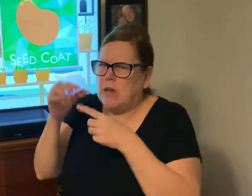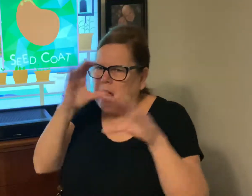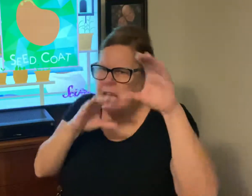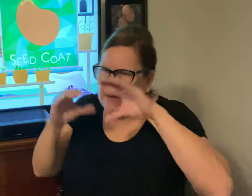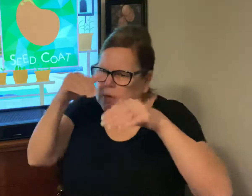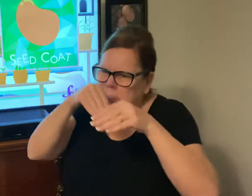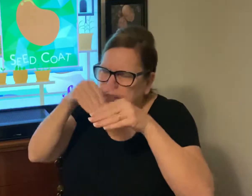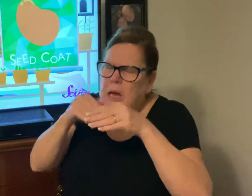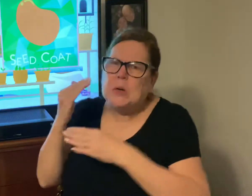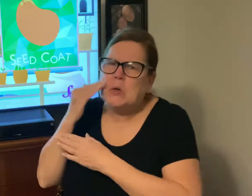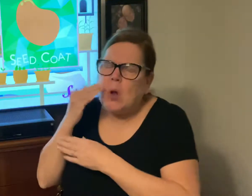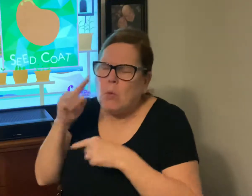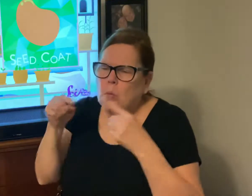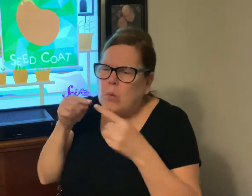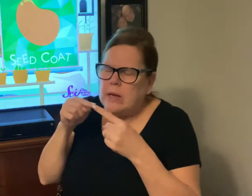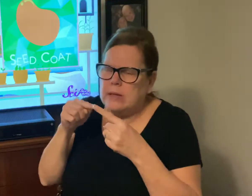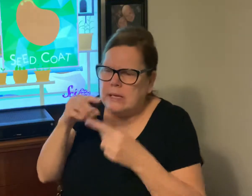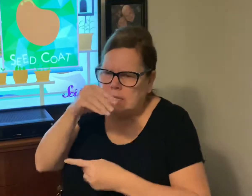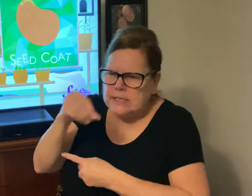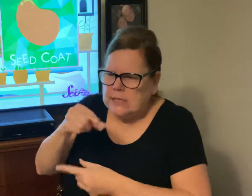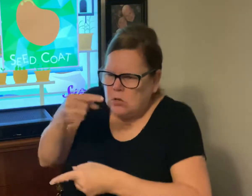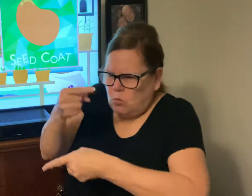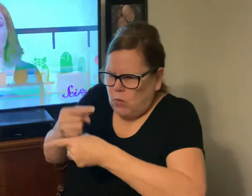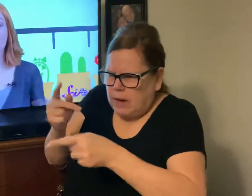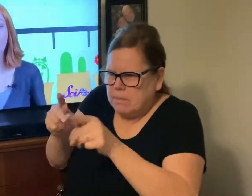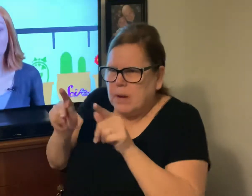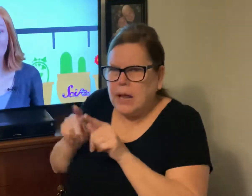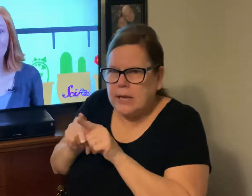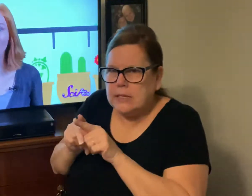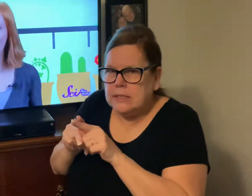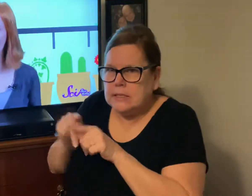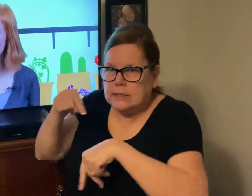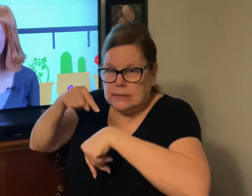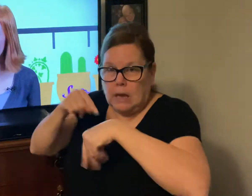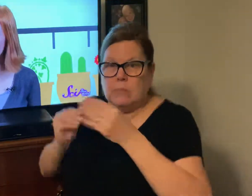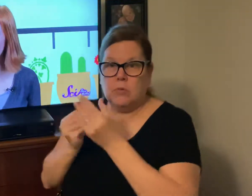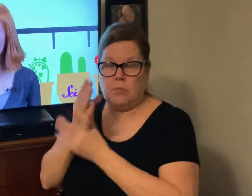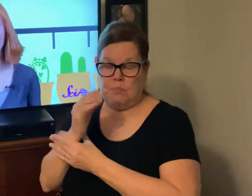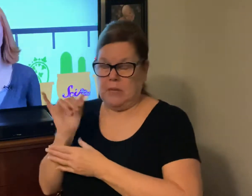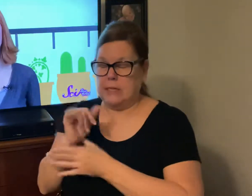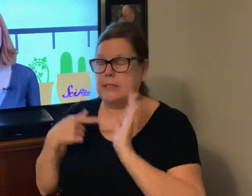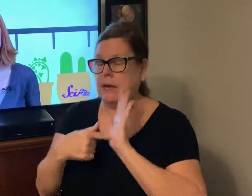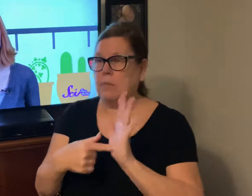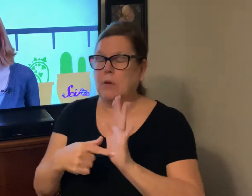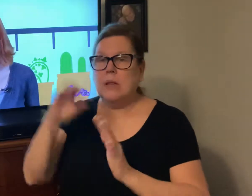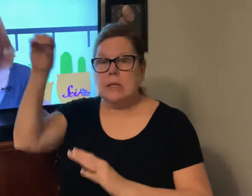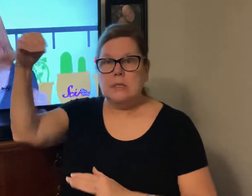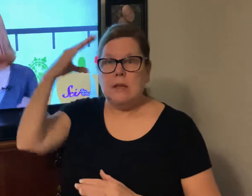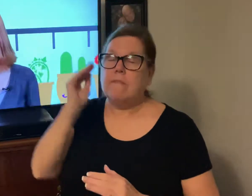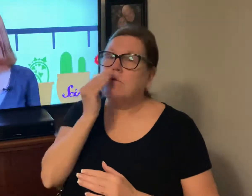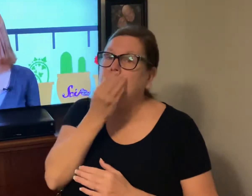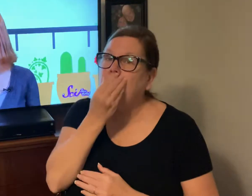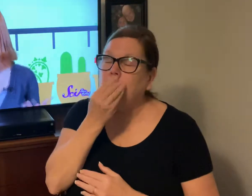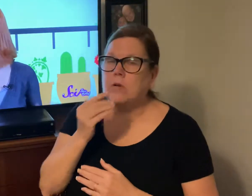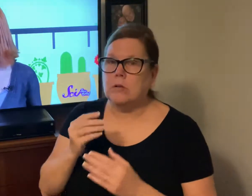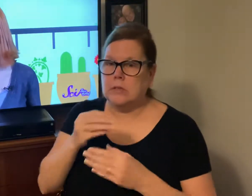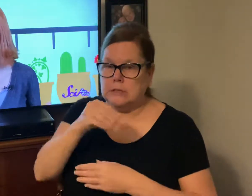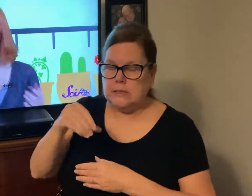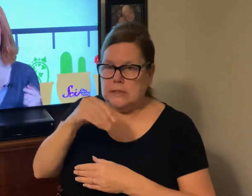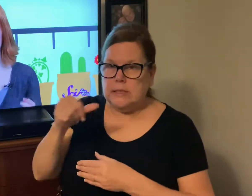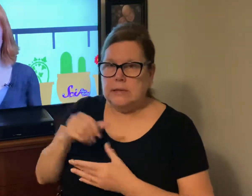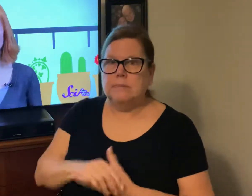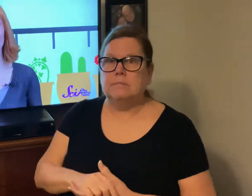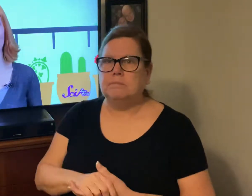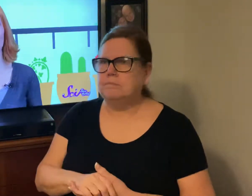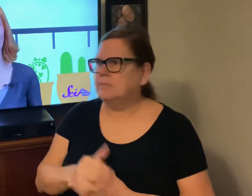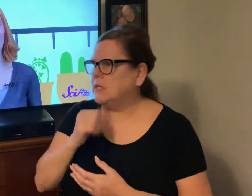that can tell when the seed is in the right place to start growing. For example, the sunflower seeds and the pumpkin seeds in your trail mix sense